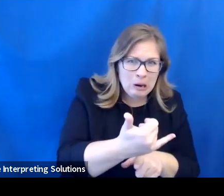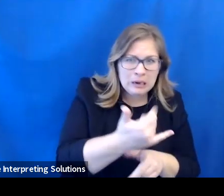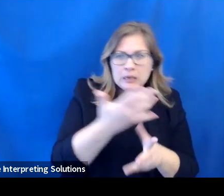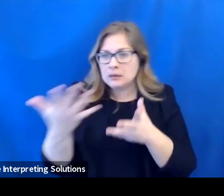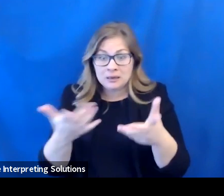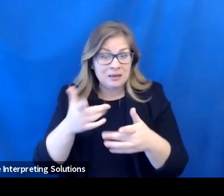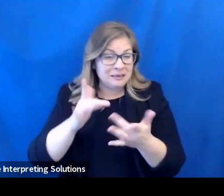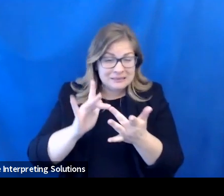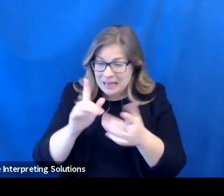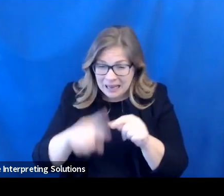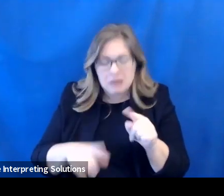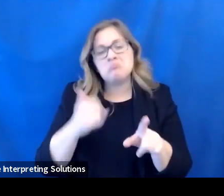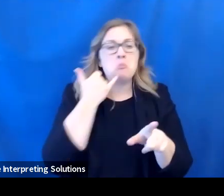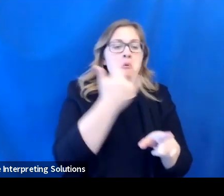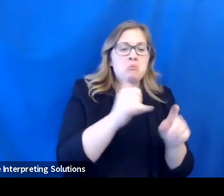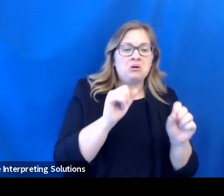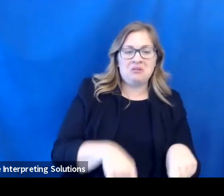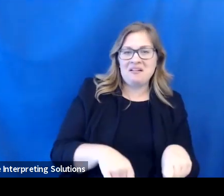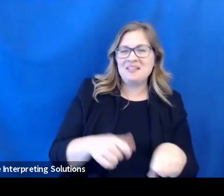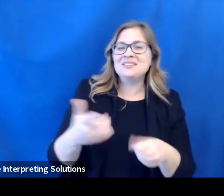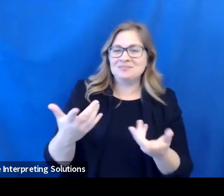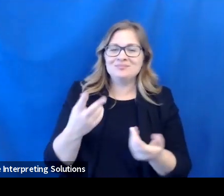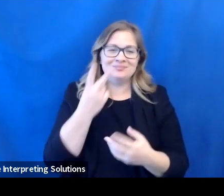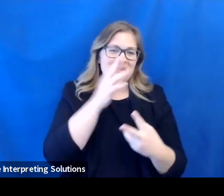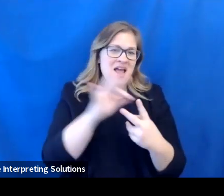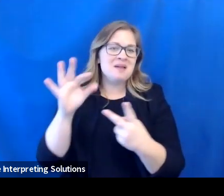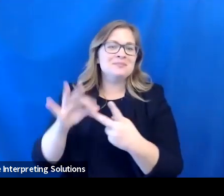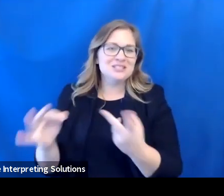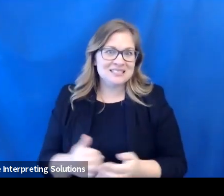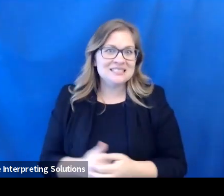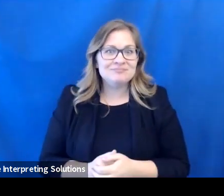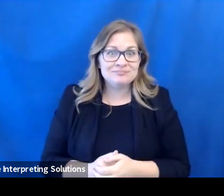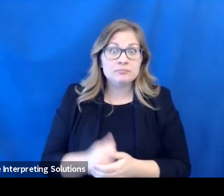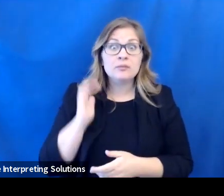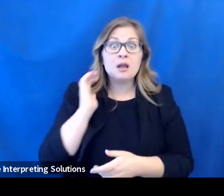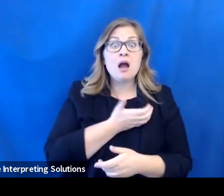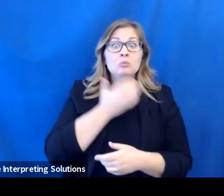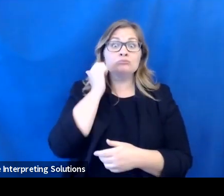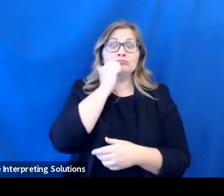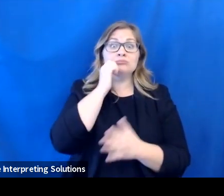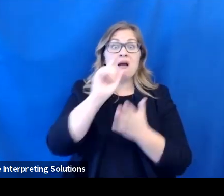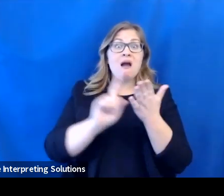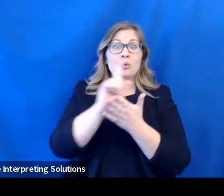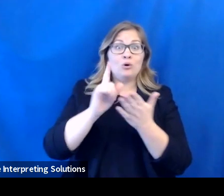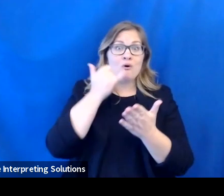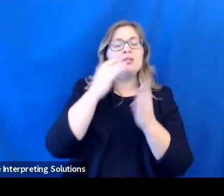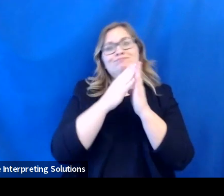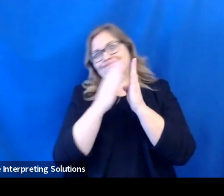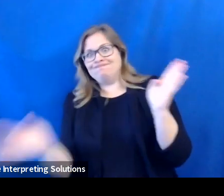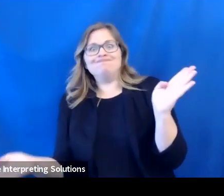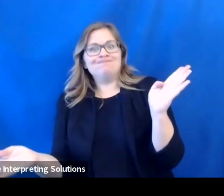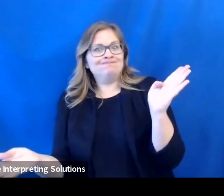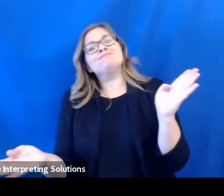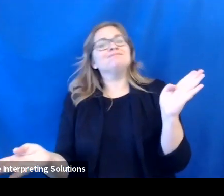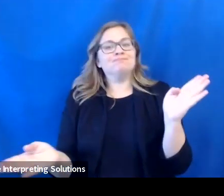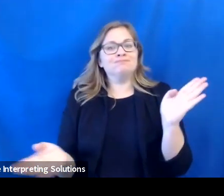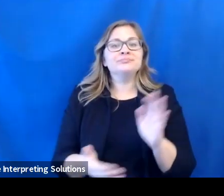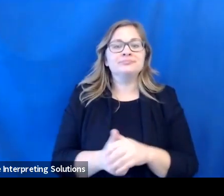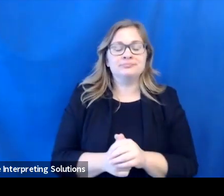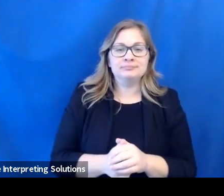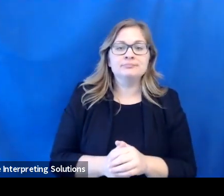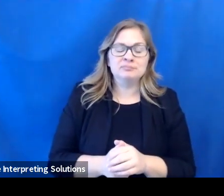continue to expand hours and help every person in the state get the money they deserve as fast as humanly possible. We are up to, since this crisis began,